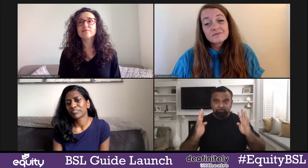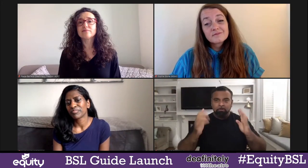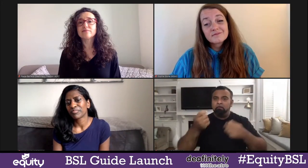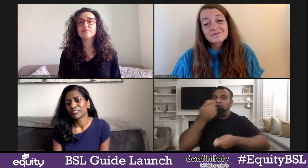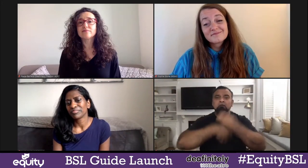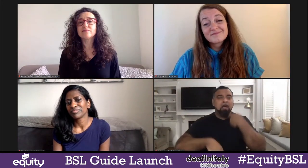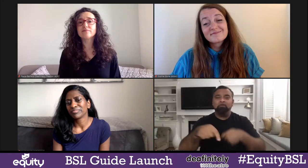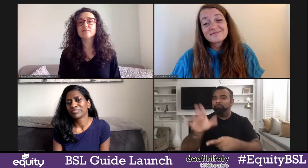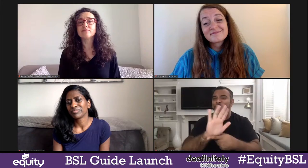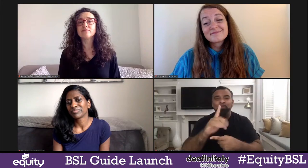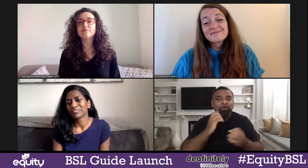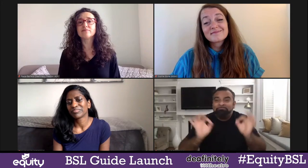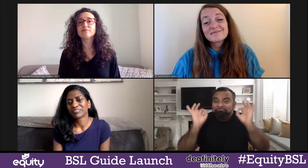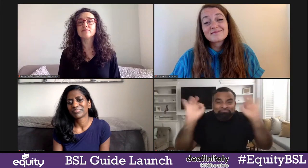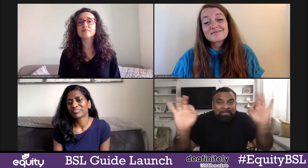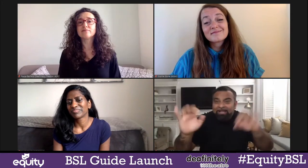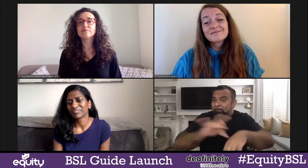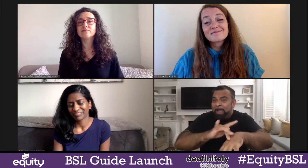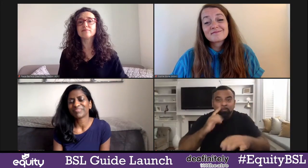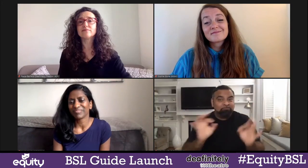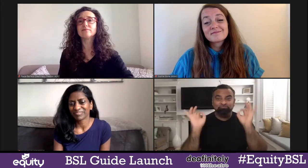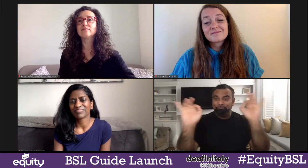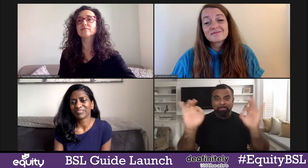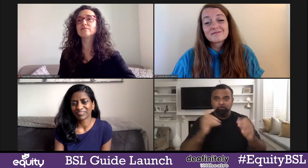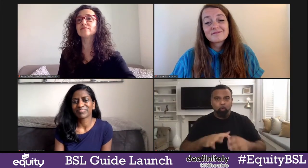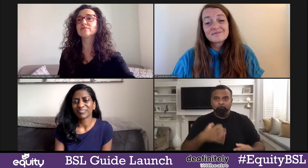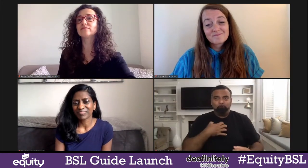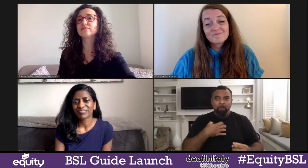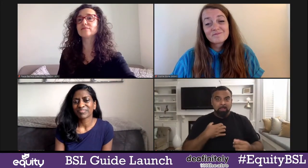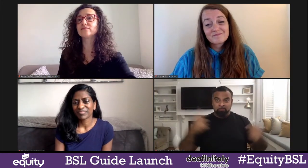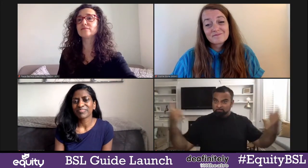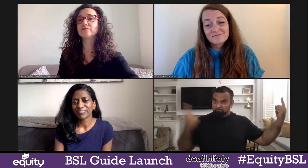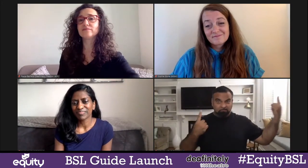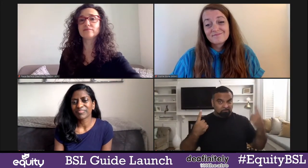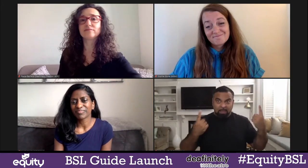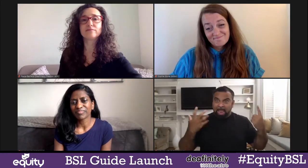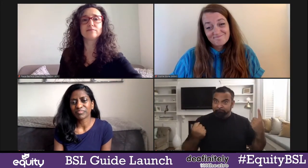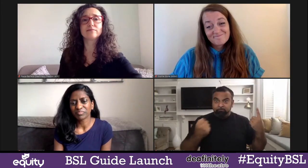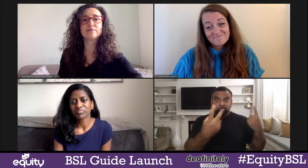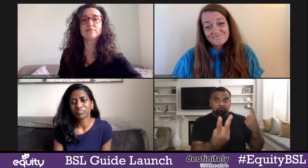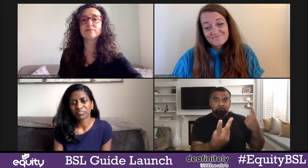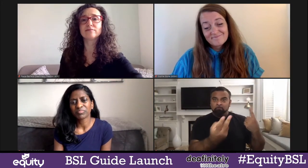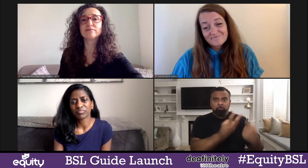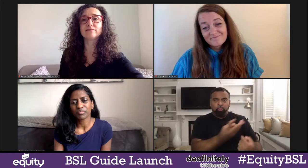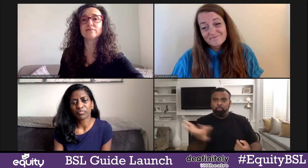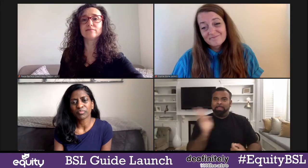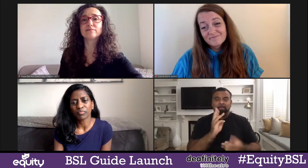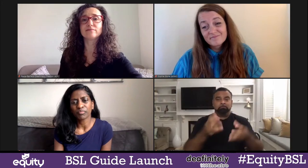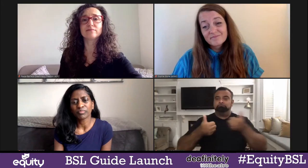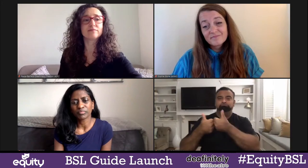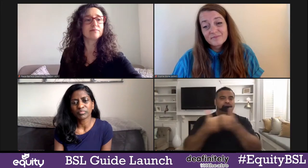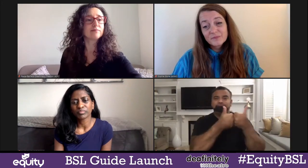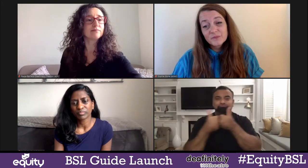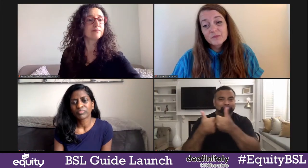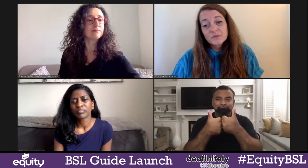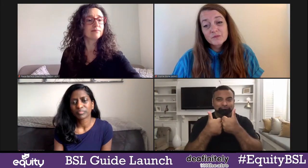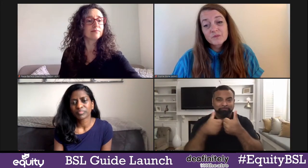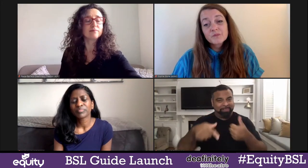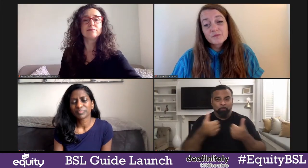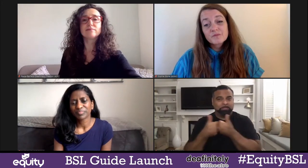But, you know, there's also, you know, good interpreters out there that will really elevate your production, your play, your film, your